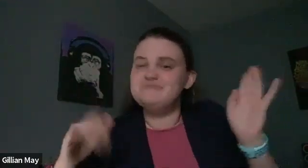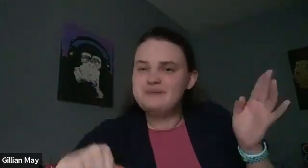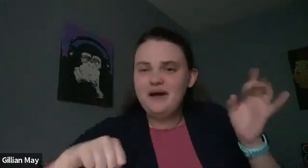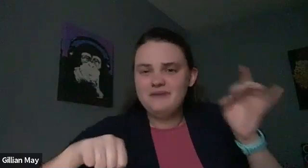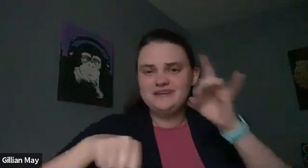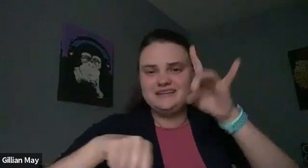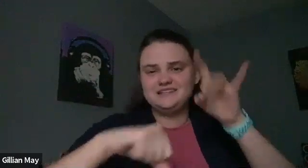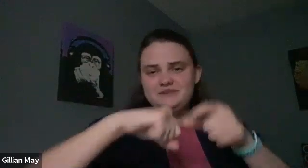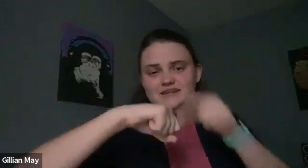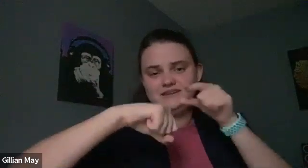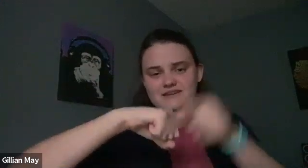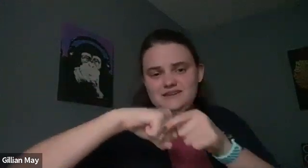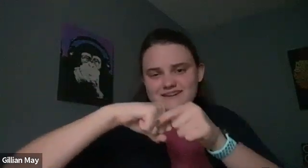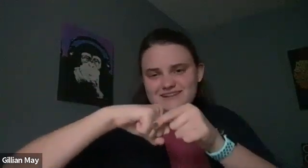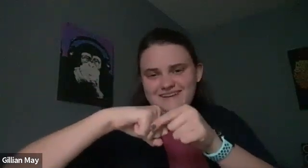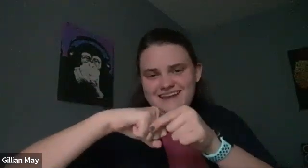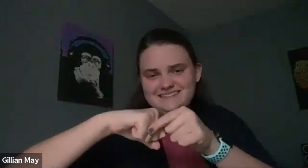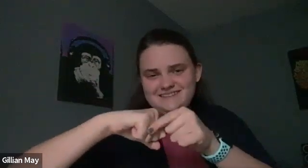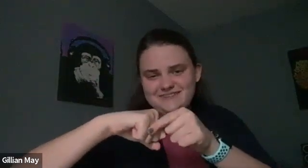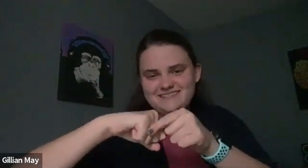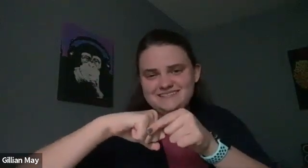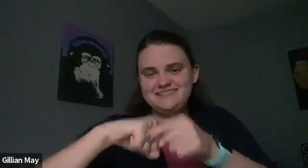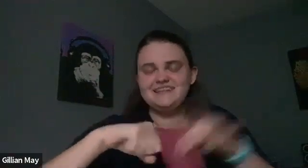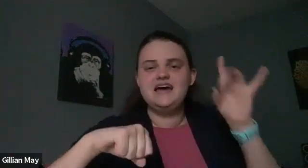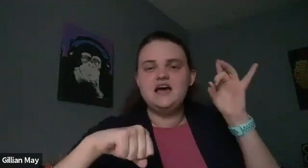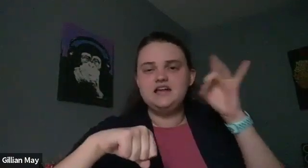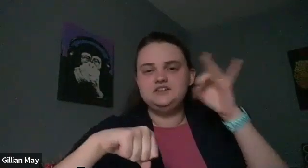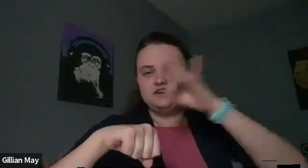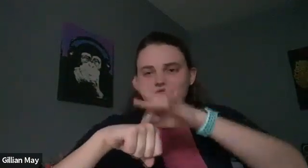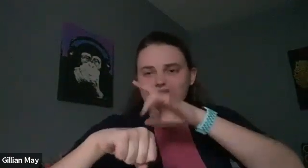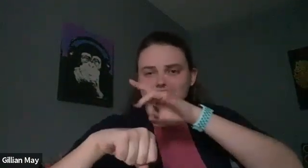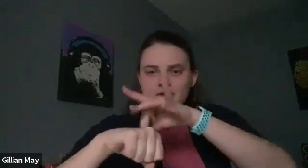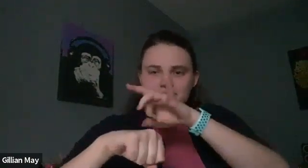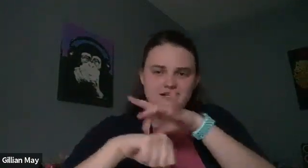but pumpkin is going to be non-dominant hand is in a fist and you're going to flick it, pumpkin.